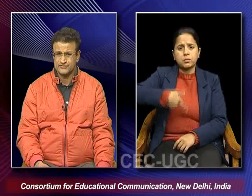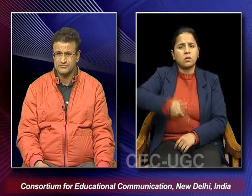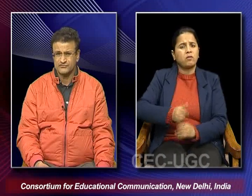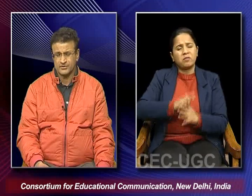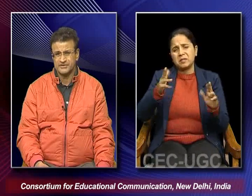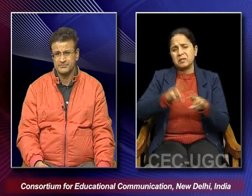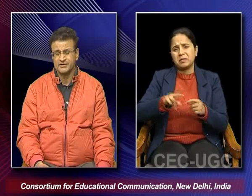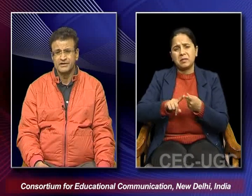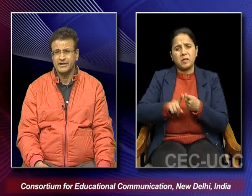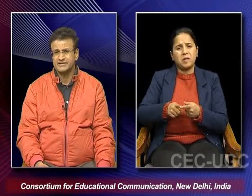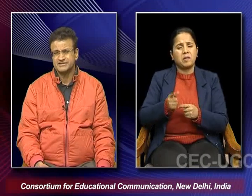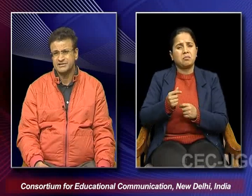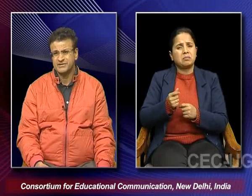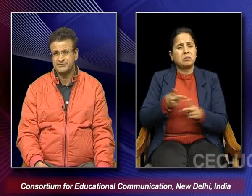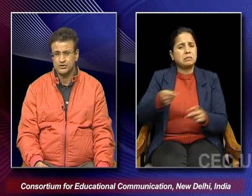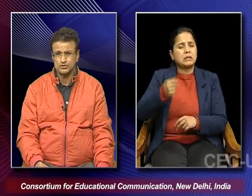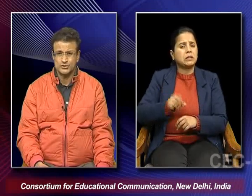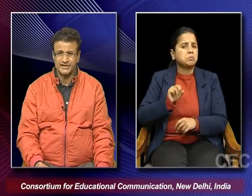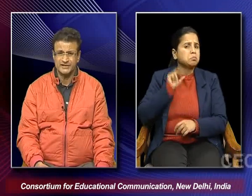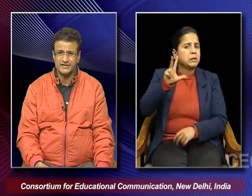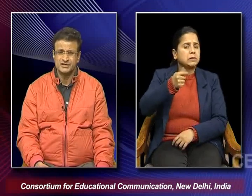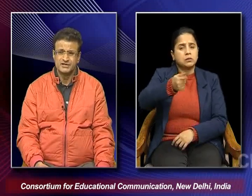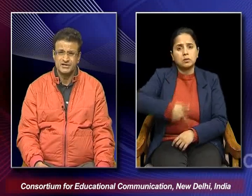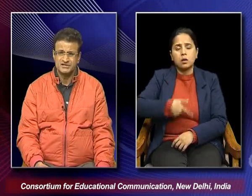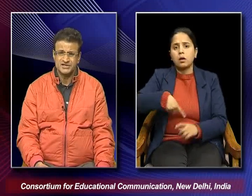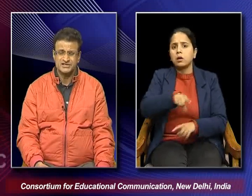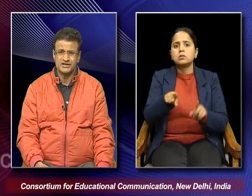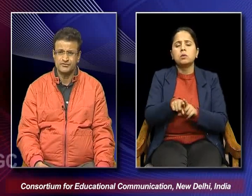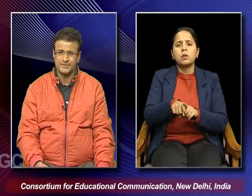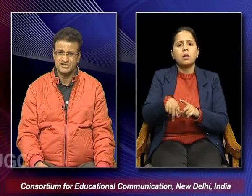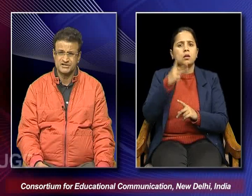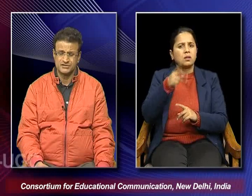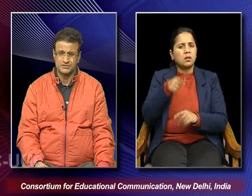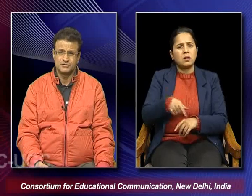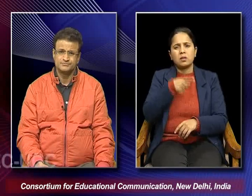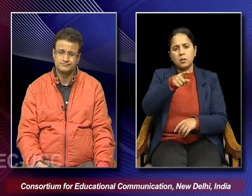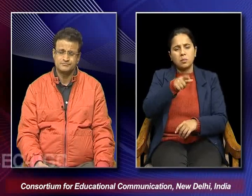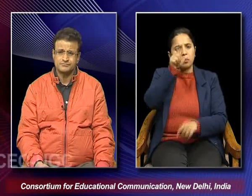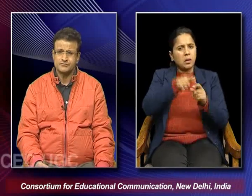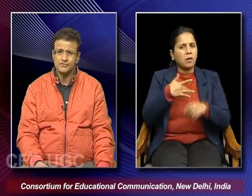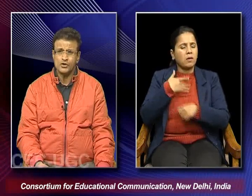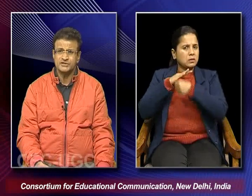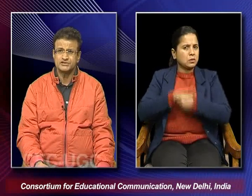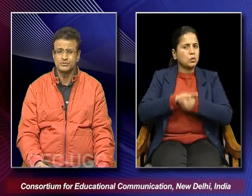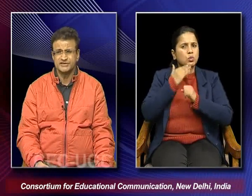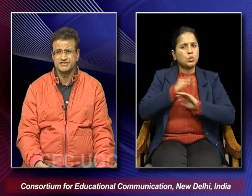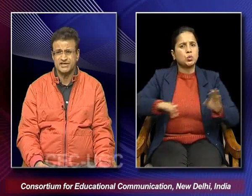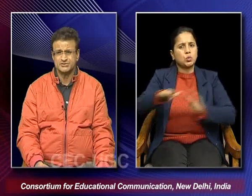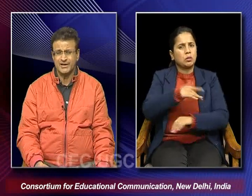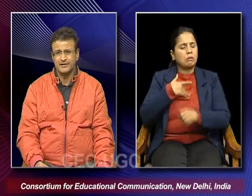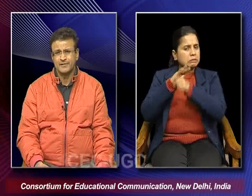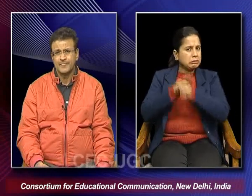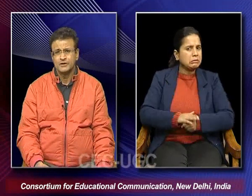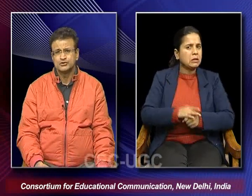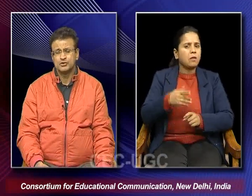fees from them, and at the same time they are also creating such kind of a pressure on the students as